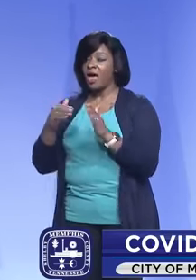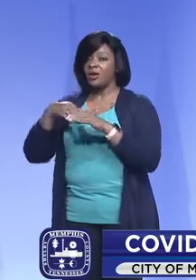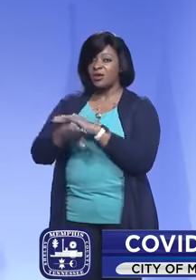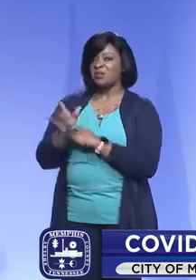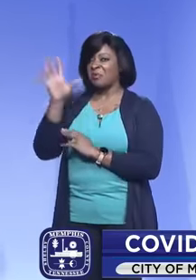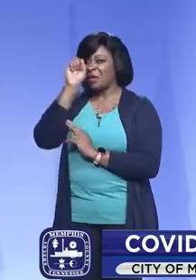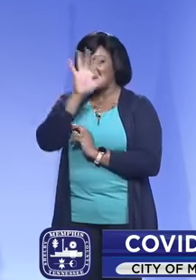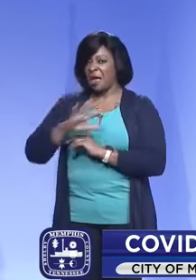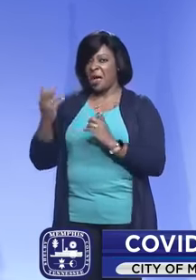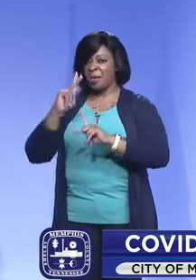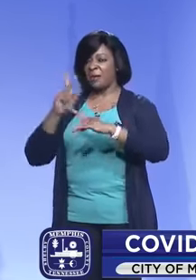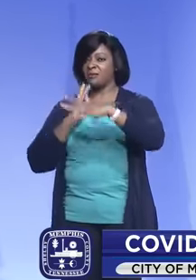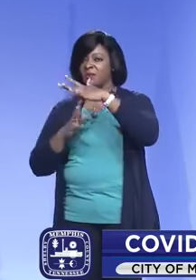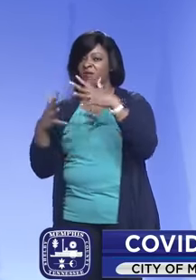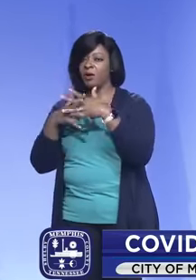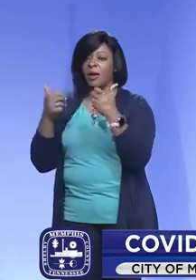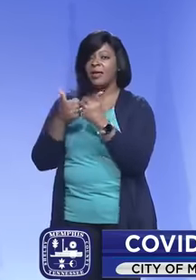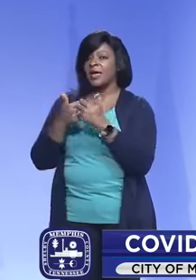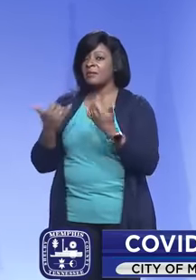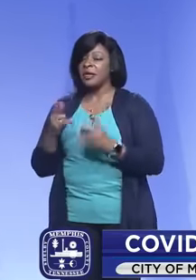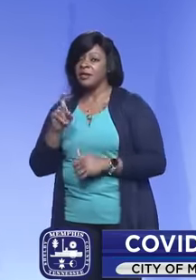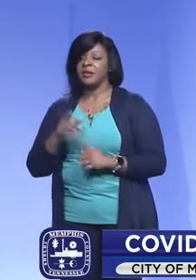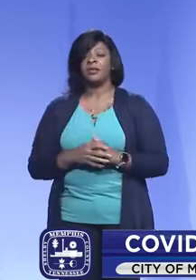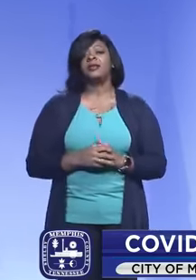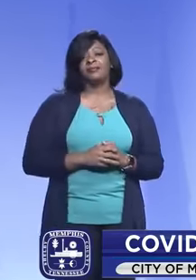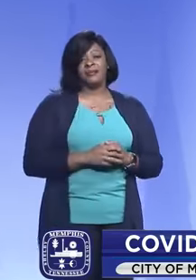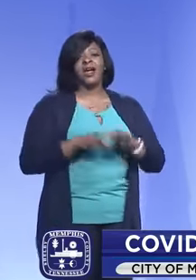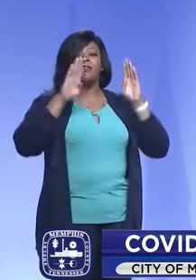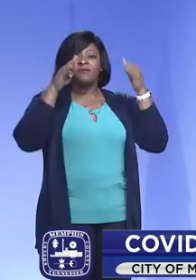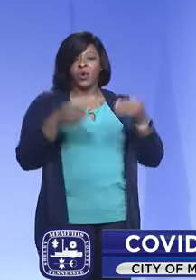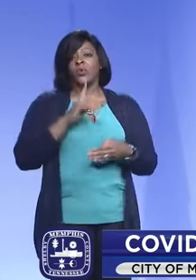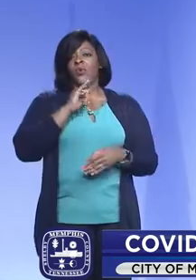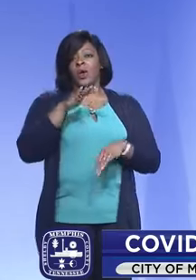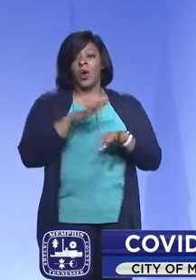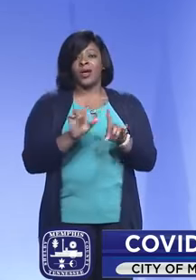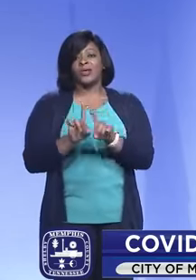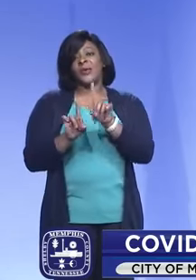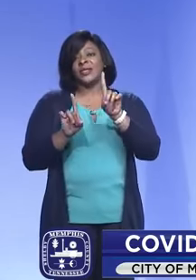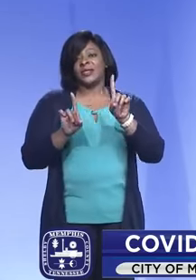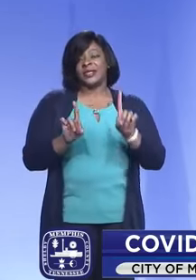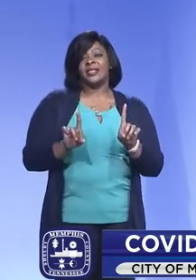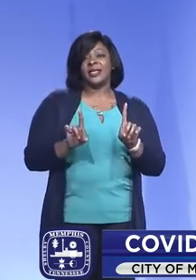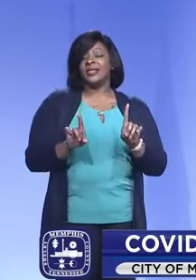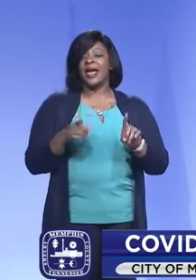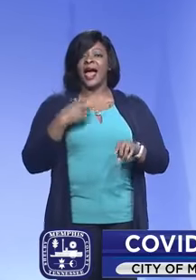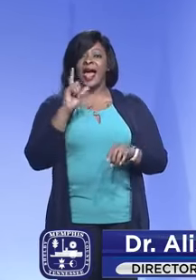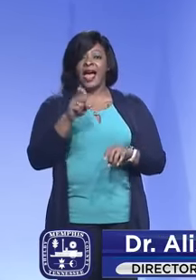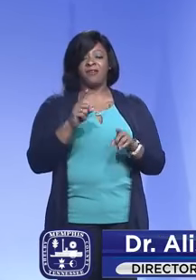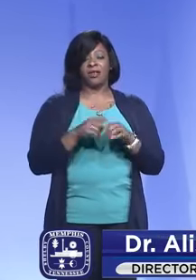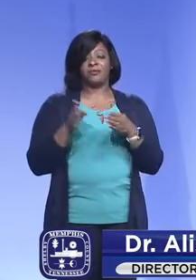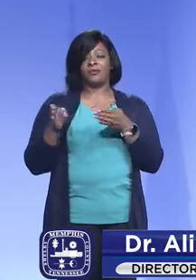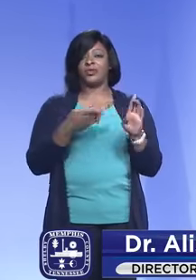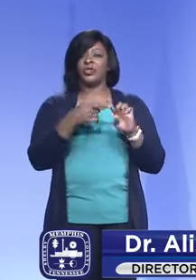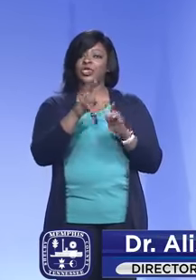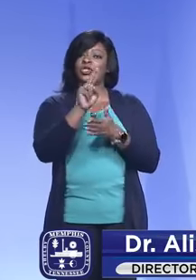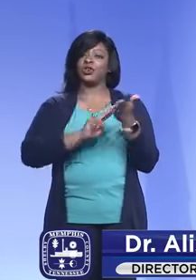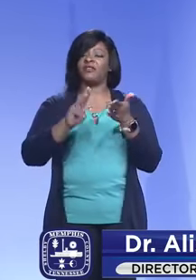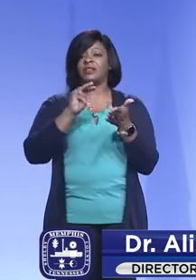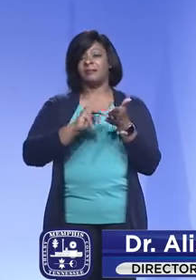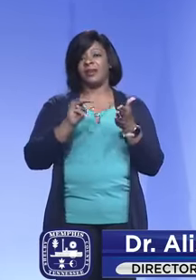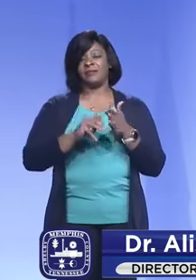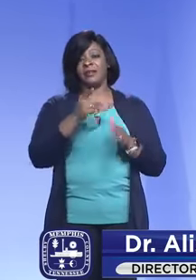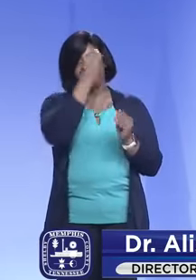on how many could attend football games now? So the focus really is on social distancing, so I would have to defer to the University of Memphis